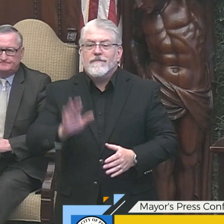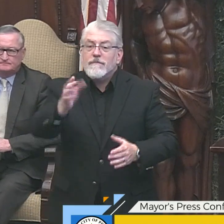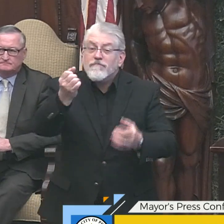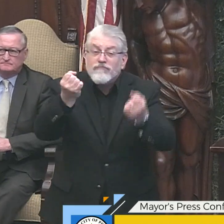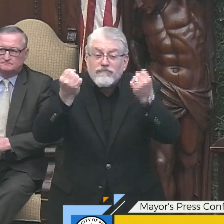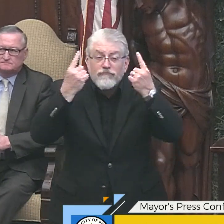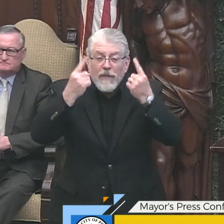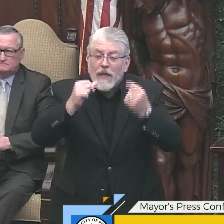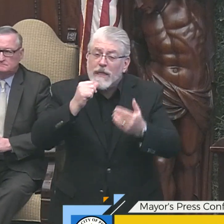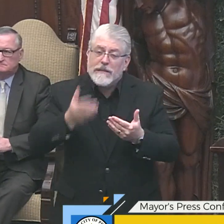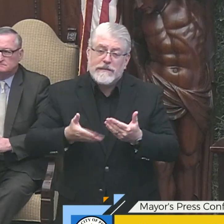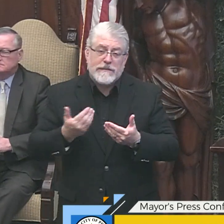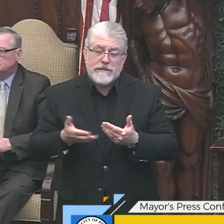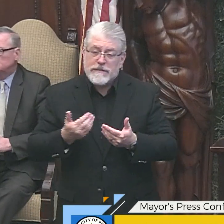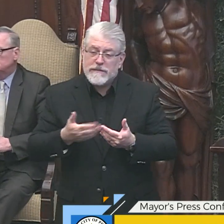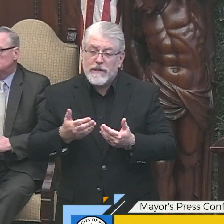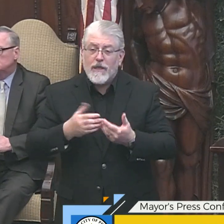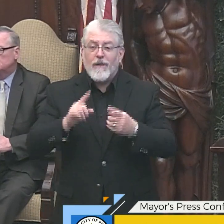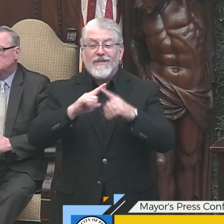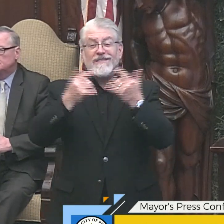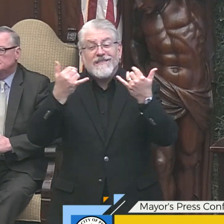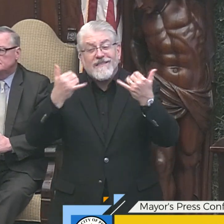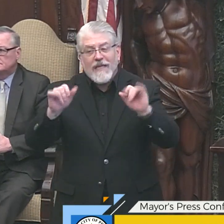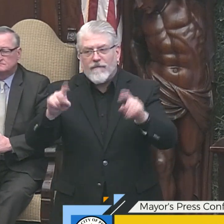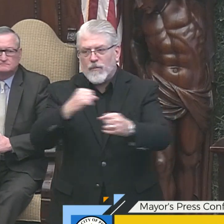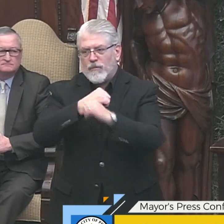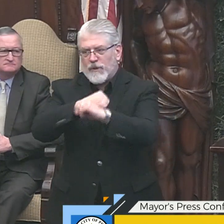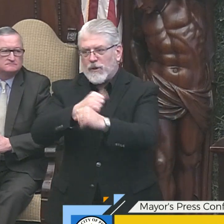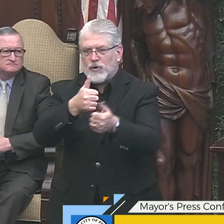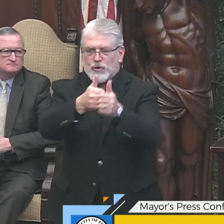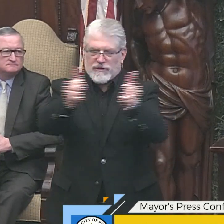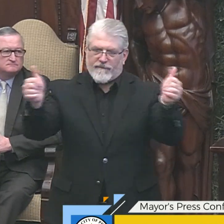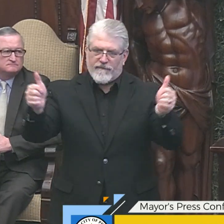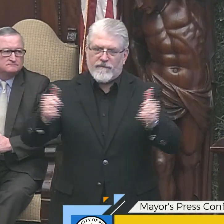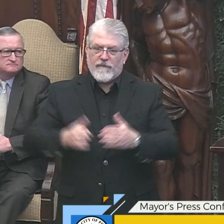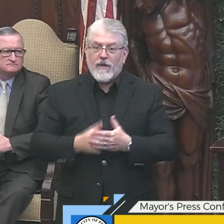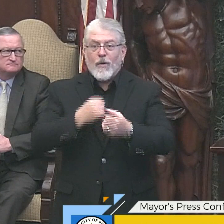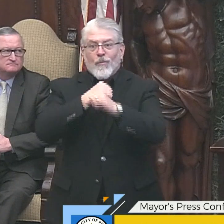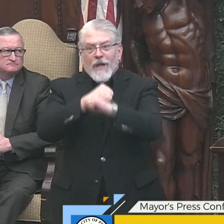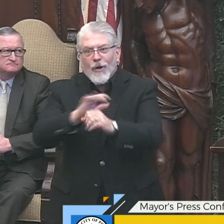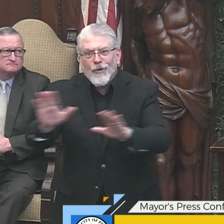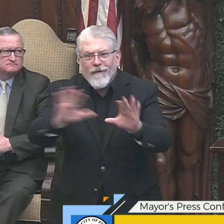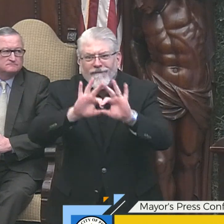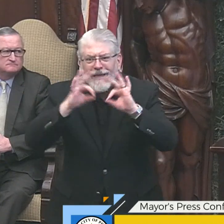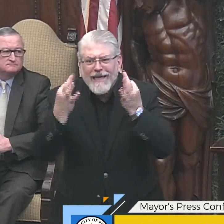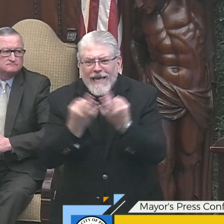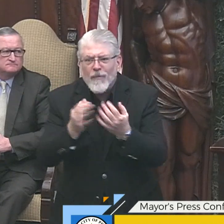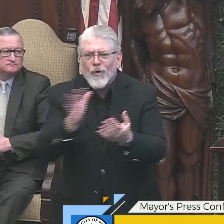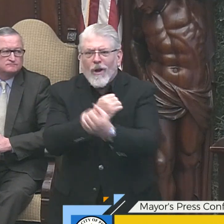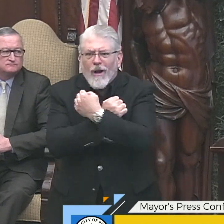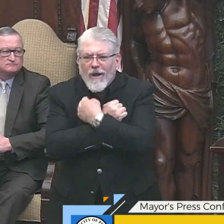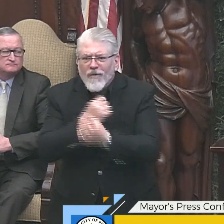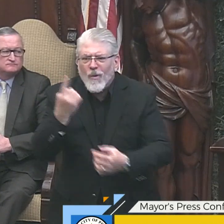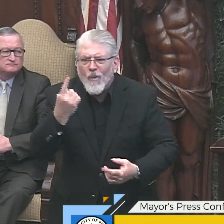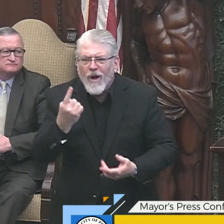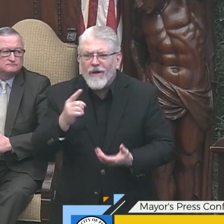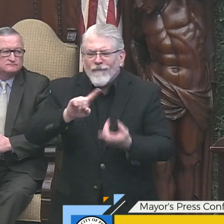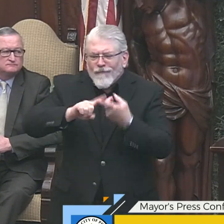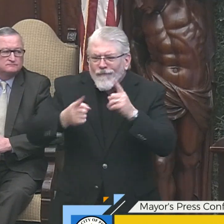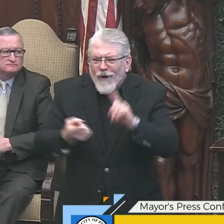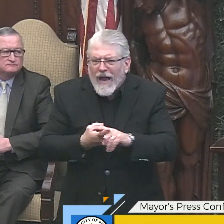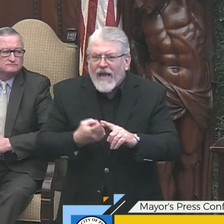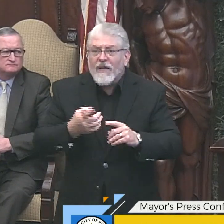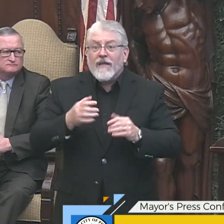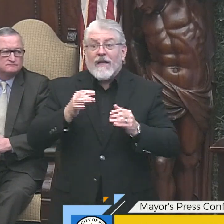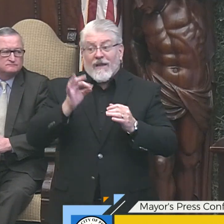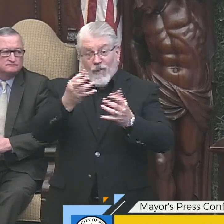your loved ones, and you're protecting the entire city of Philadelphia. The fewer people who have infected, then the fewer people who will get infected. Now, all of this is true